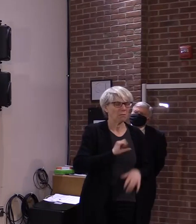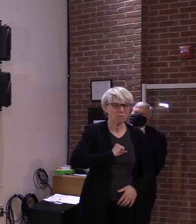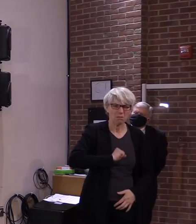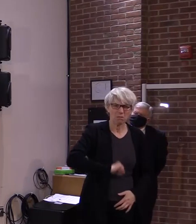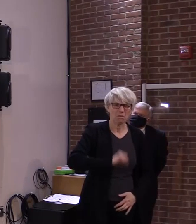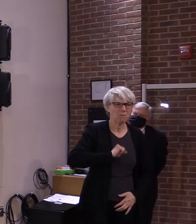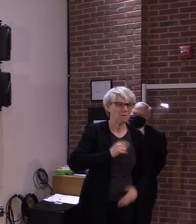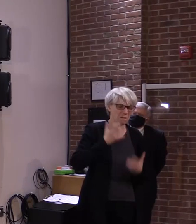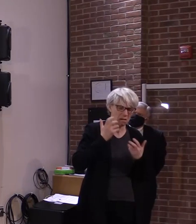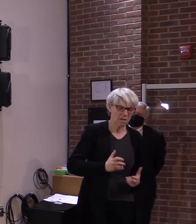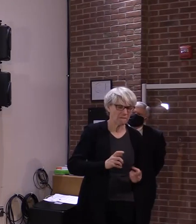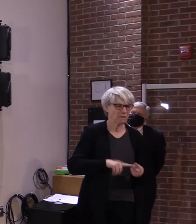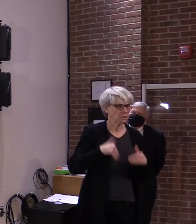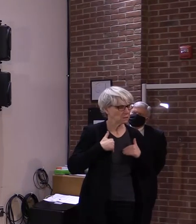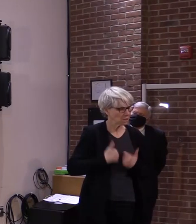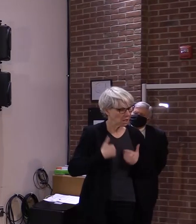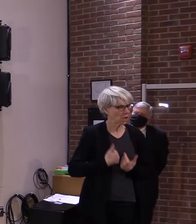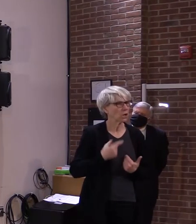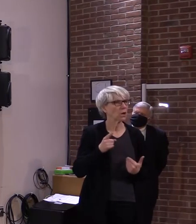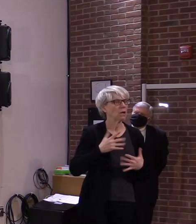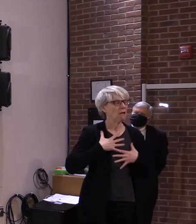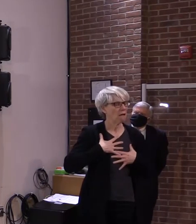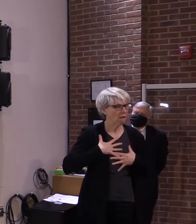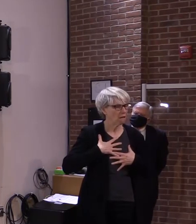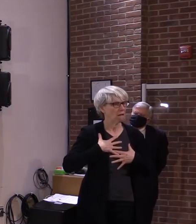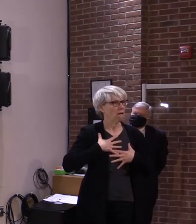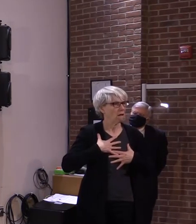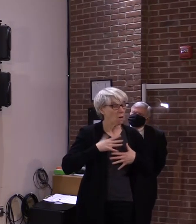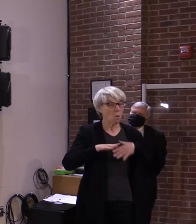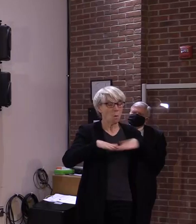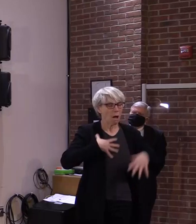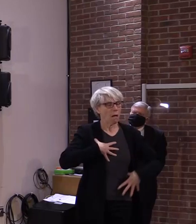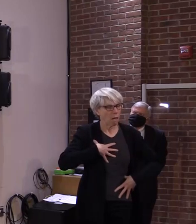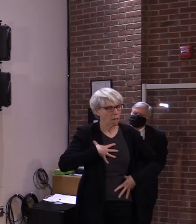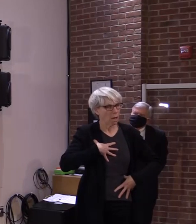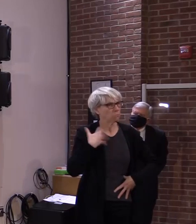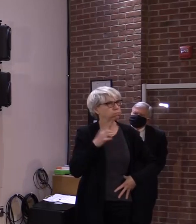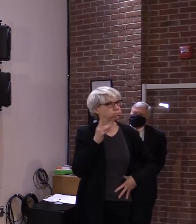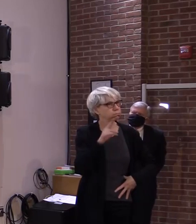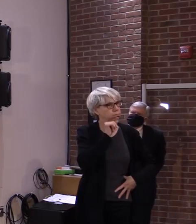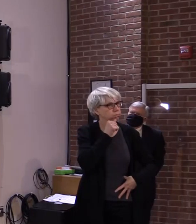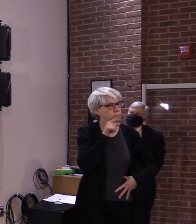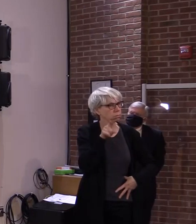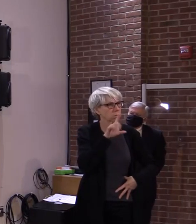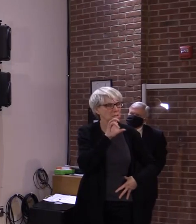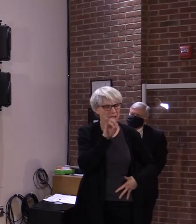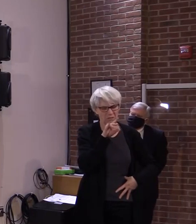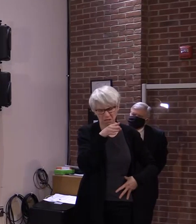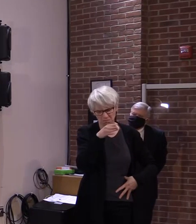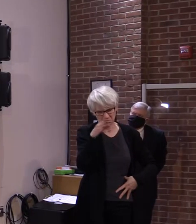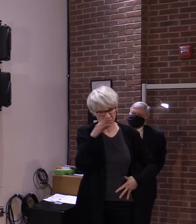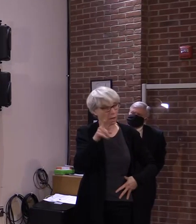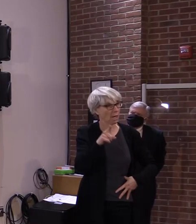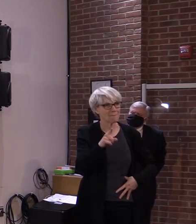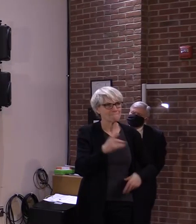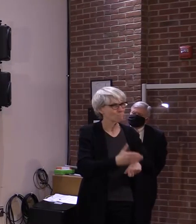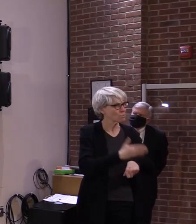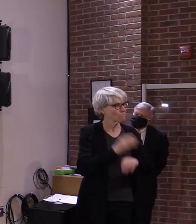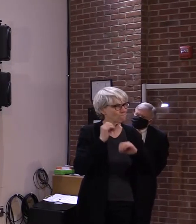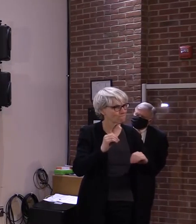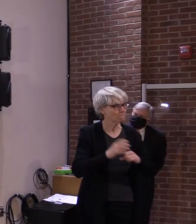cough, marked fatigue, shortness of breath on exertion. The symptoms were not improving. Through our